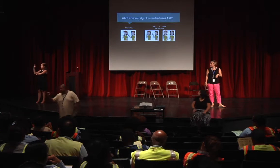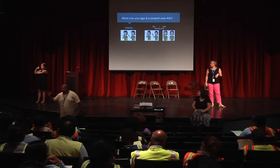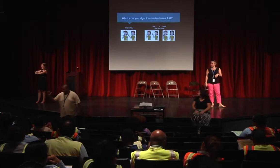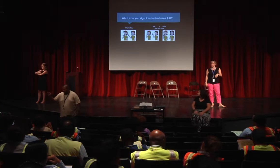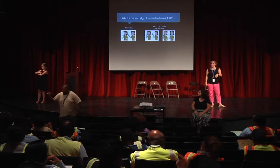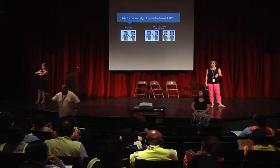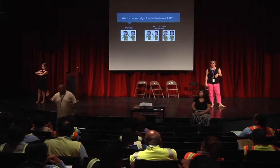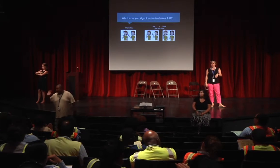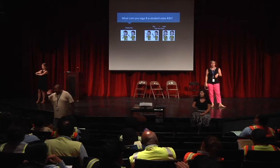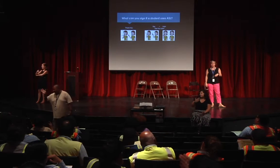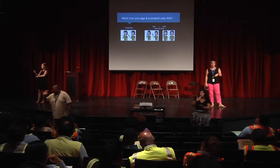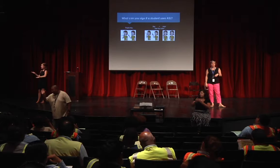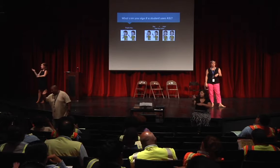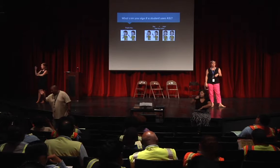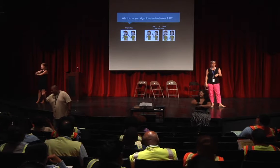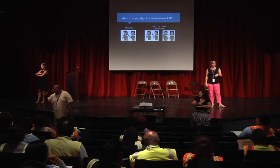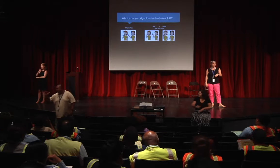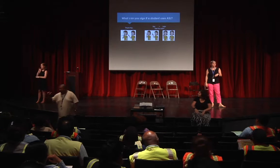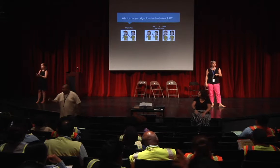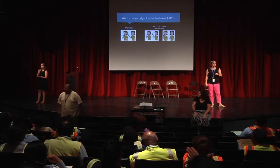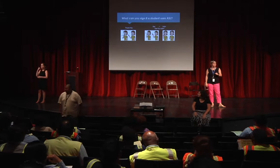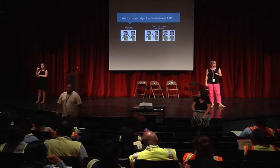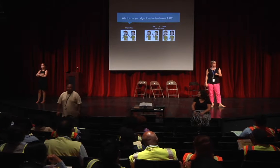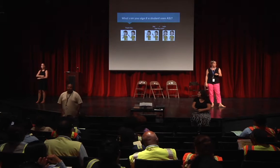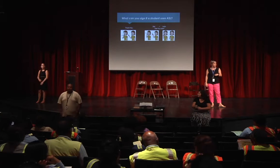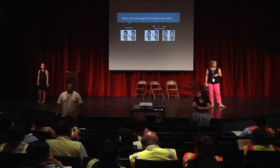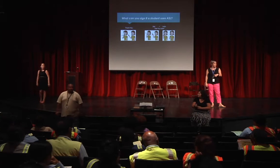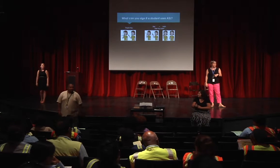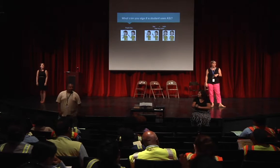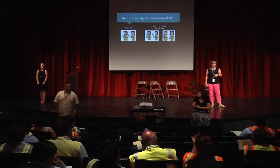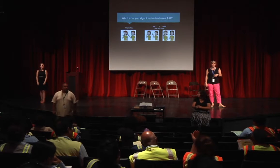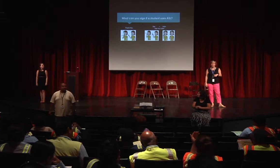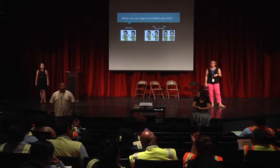And then